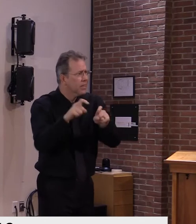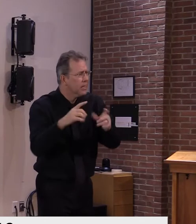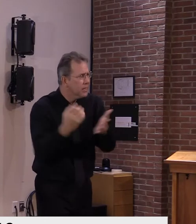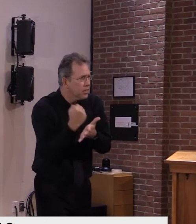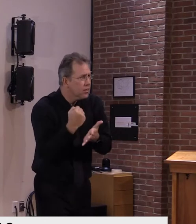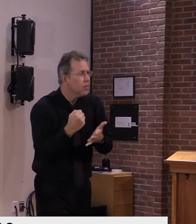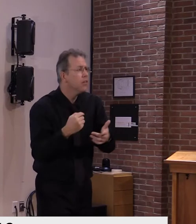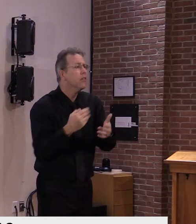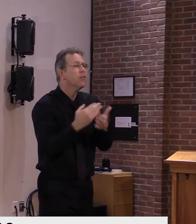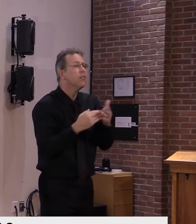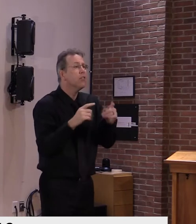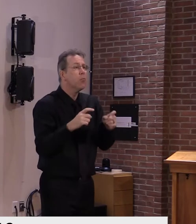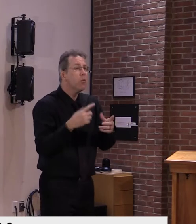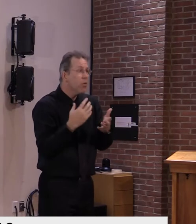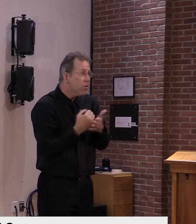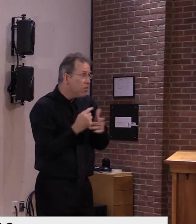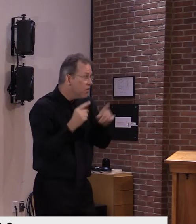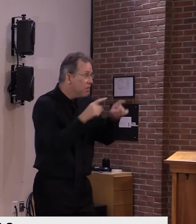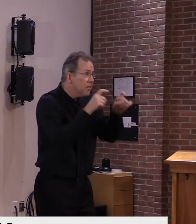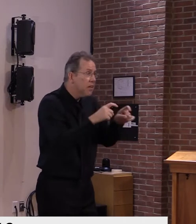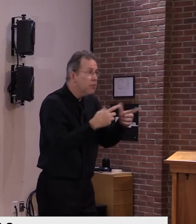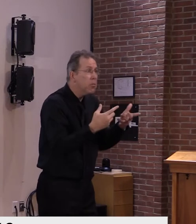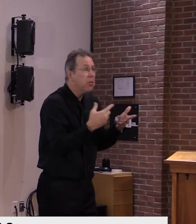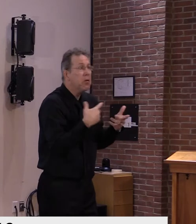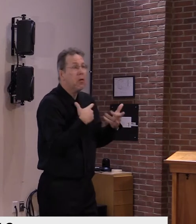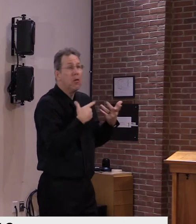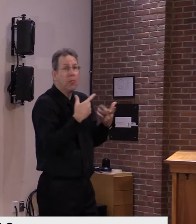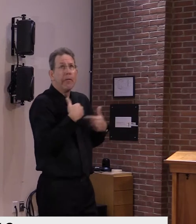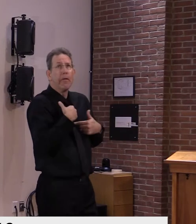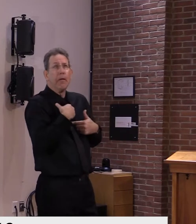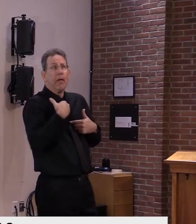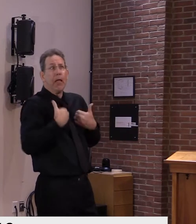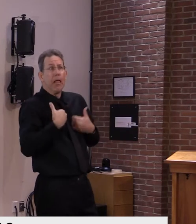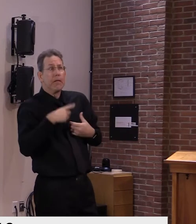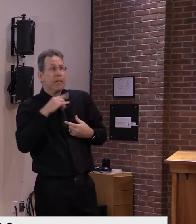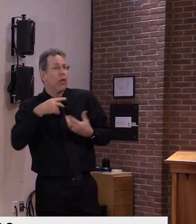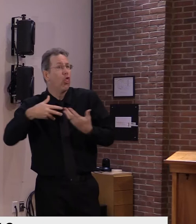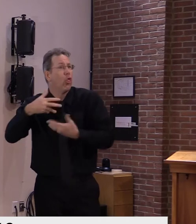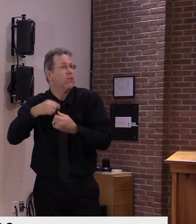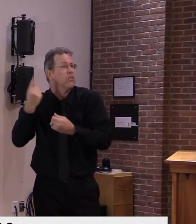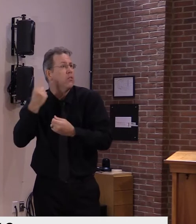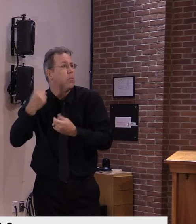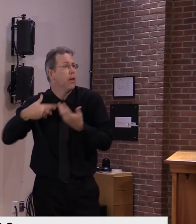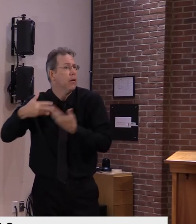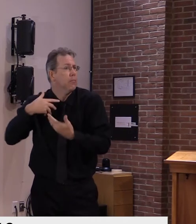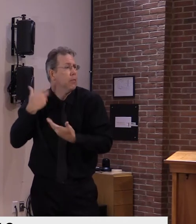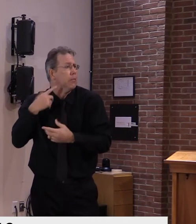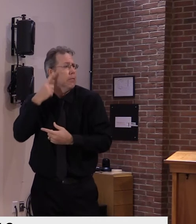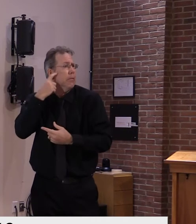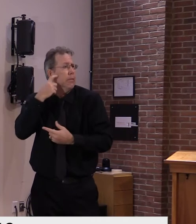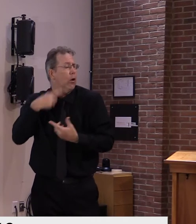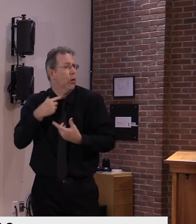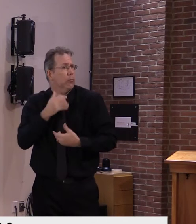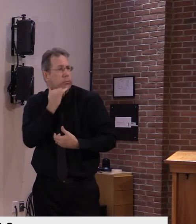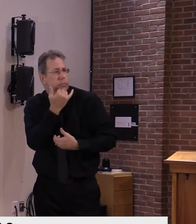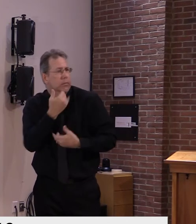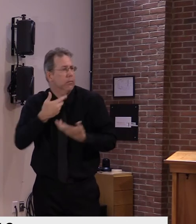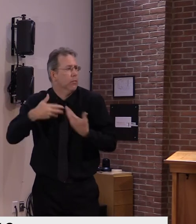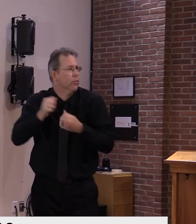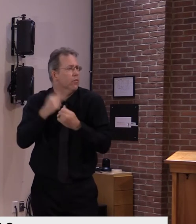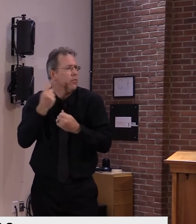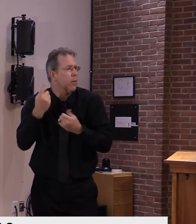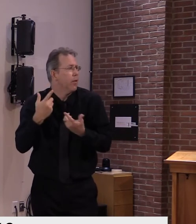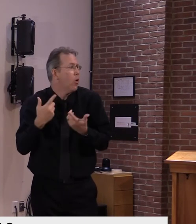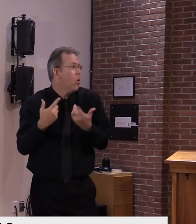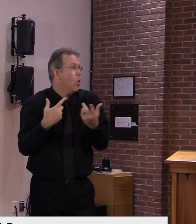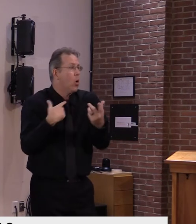test because they may have been in a gathering, they may have traveled, or they may have other concerns that indicate that they were in contact with someone